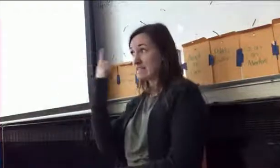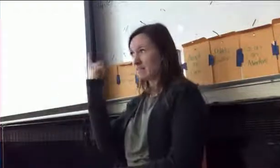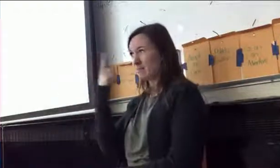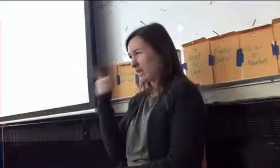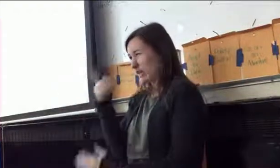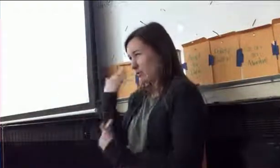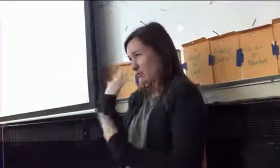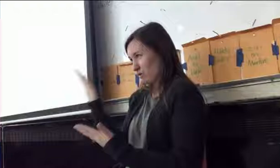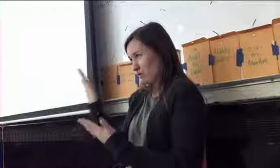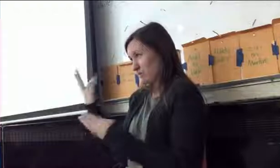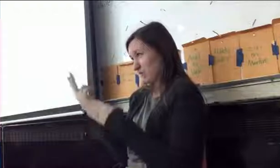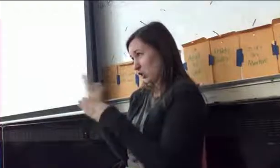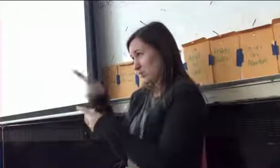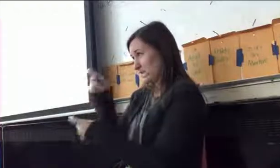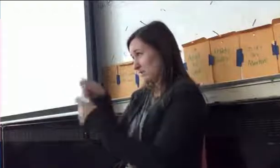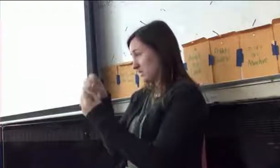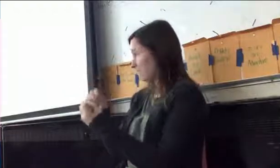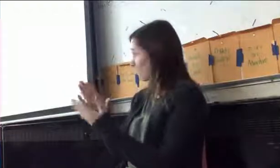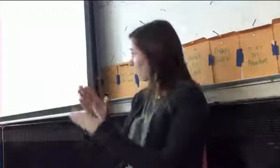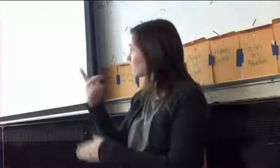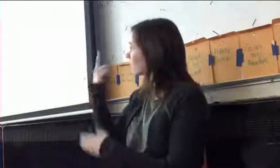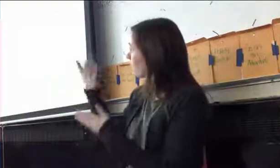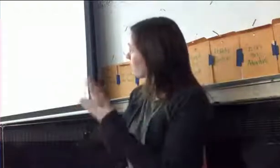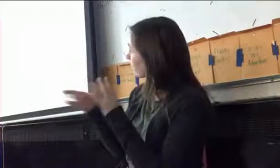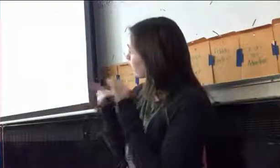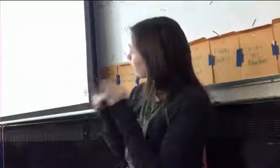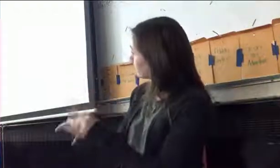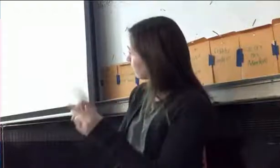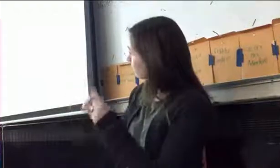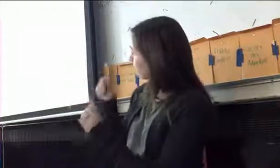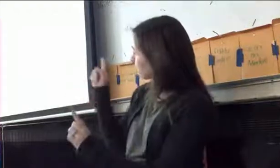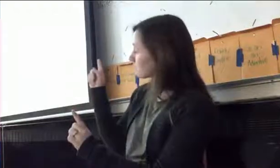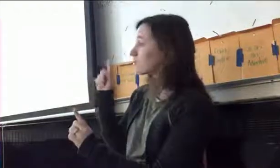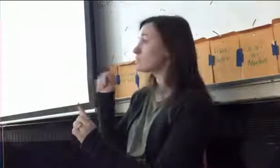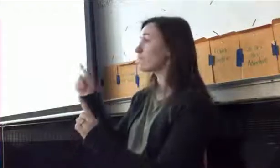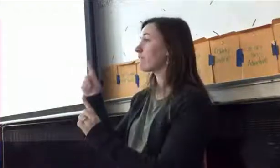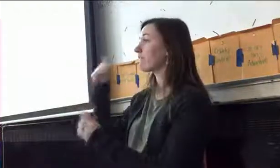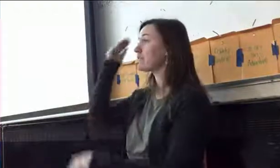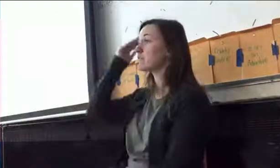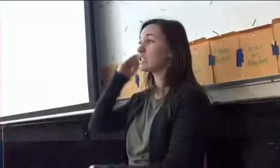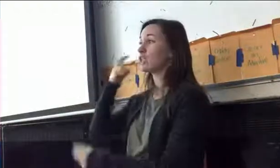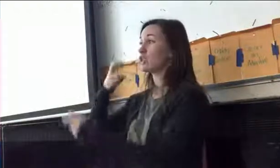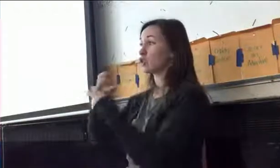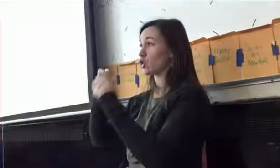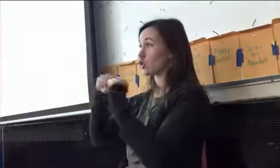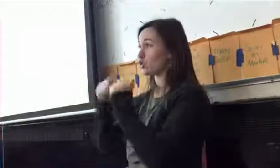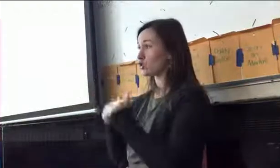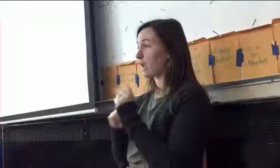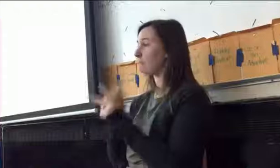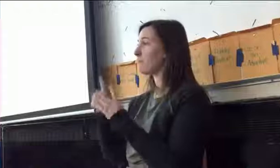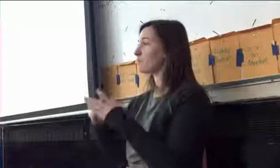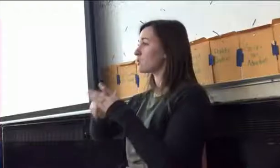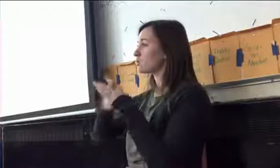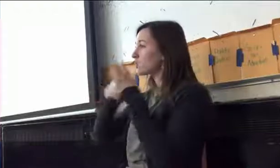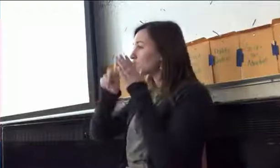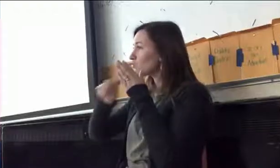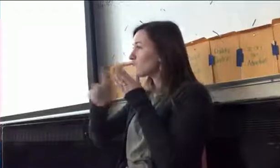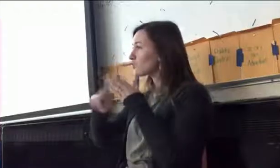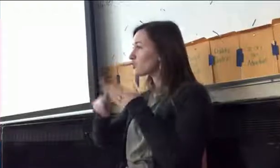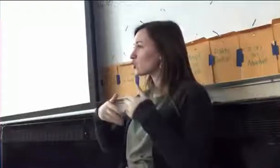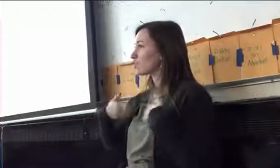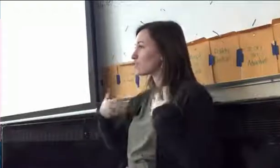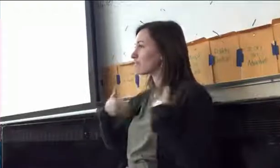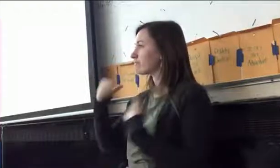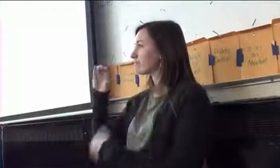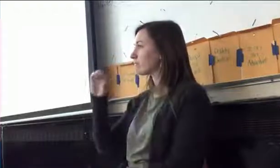used in a certain way. So one thing about this is that with this skull shape, people start to look into chimpanzees,